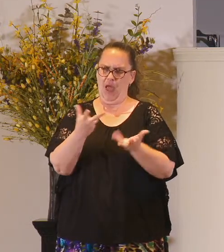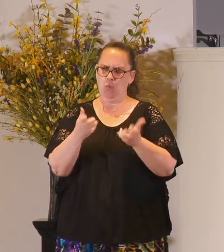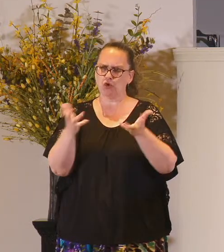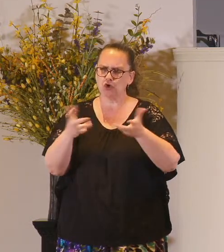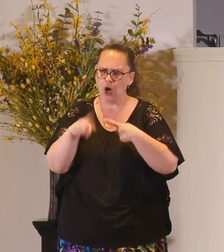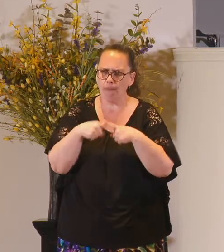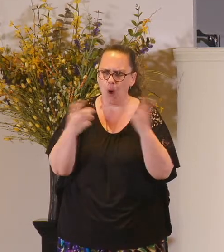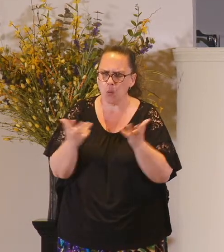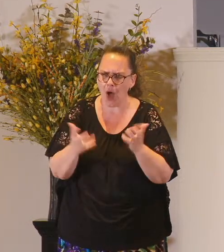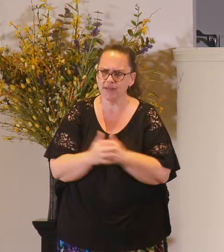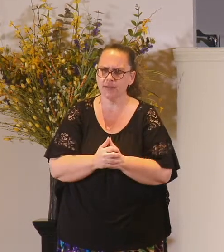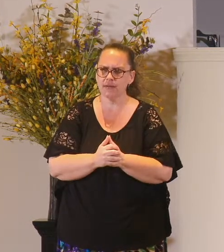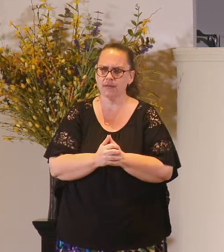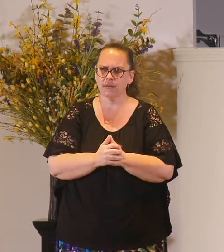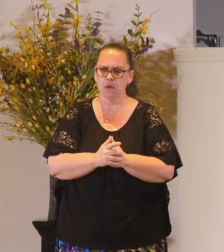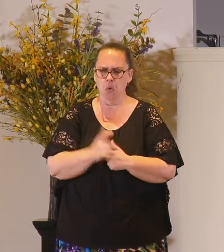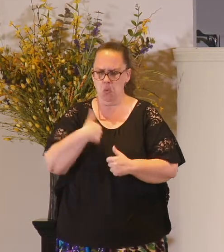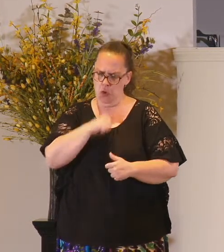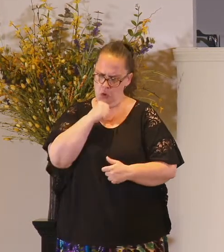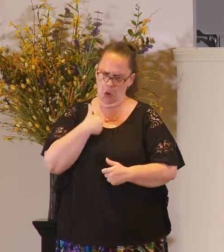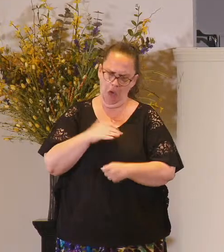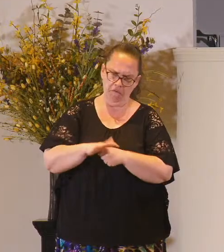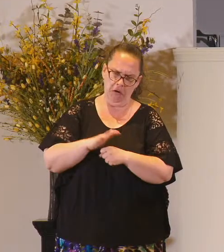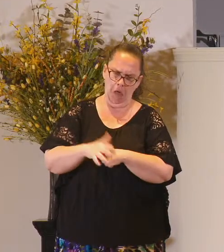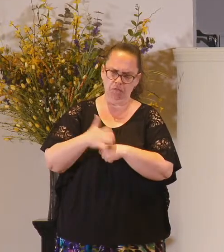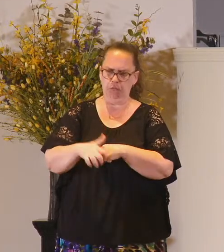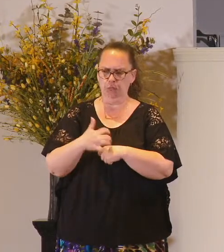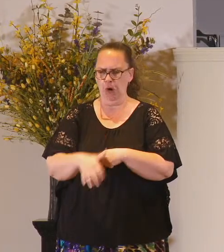can you believe this, is lack of bread.